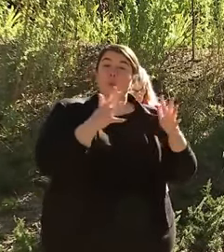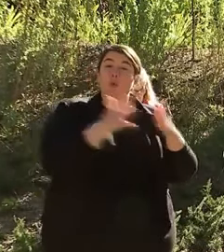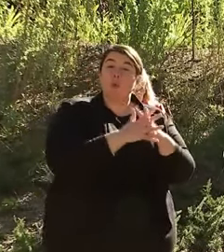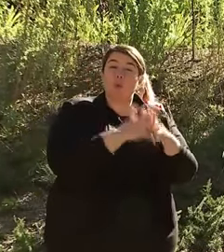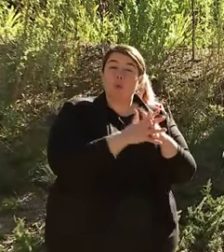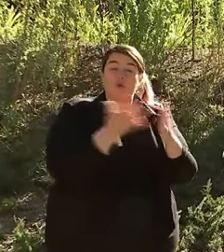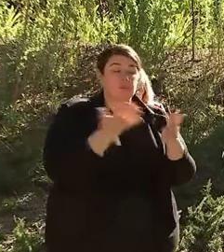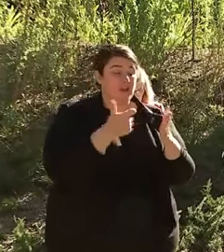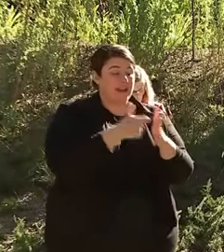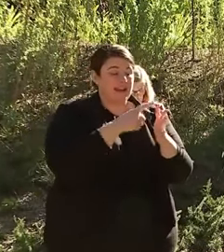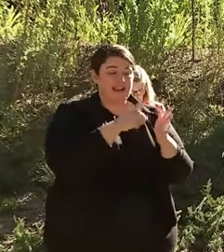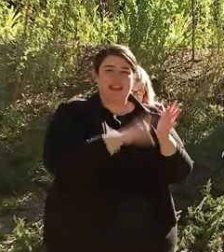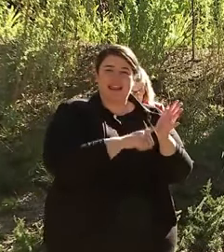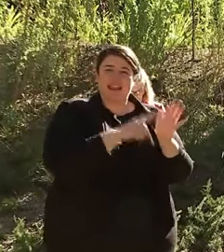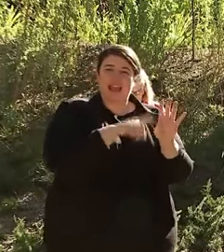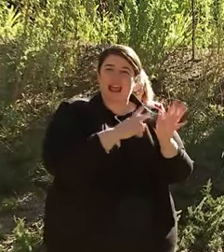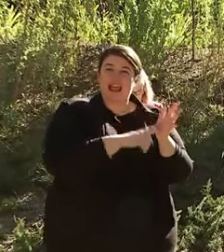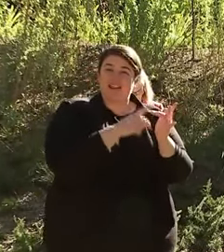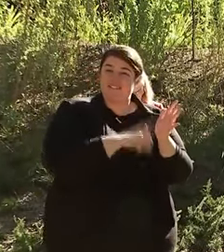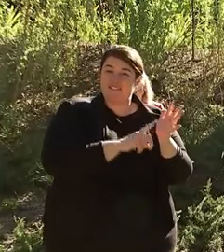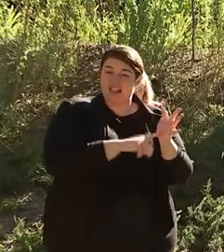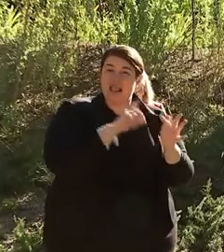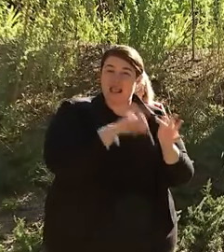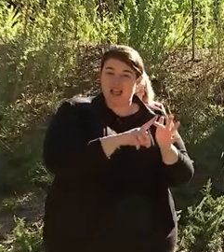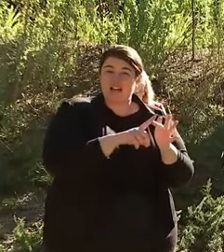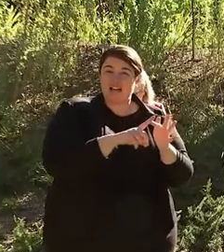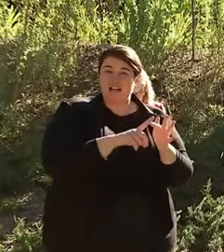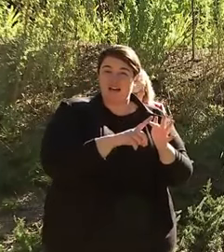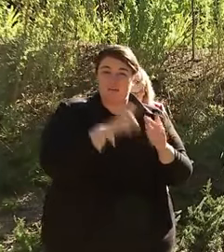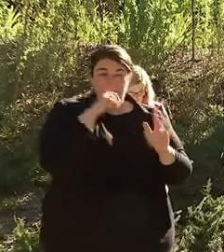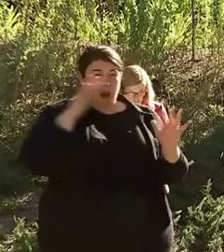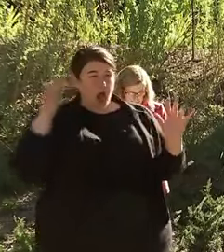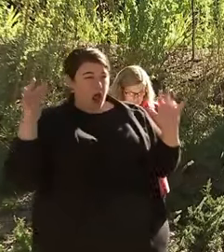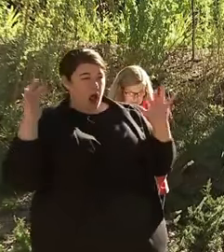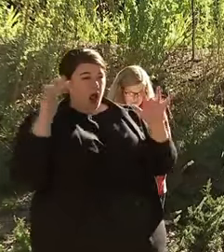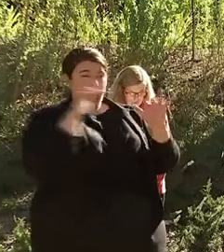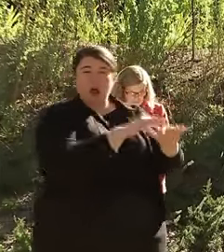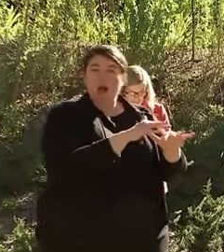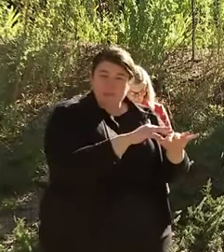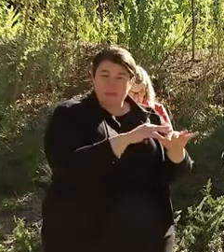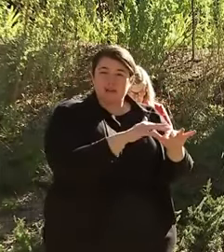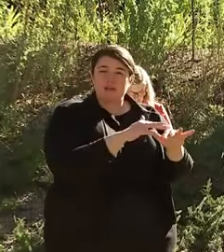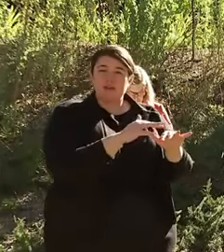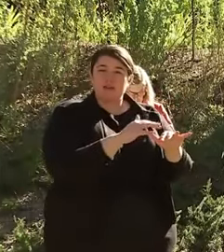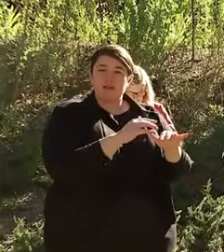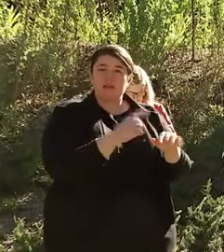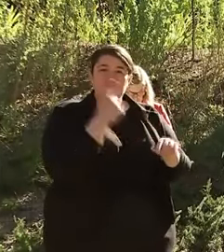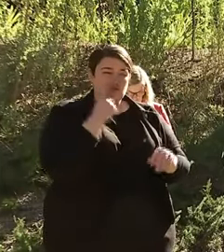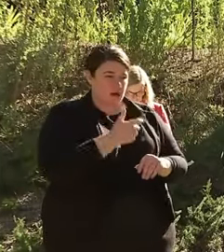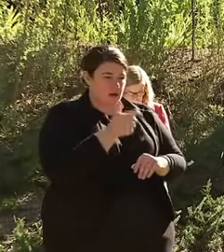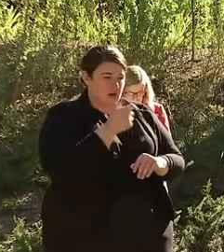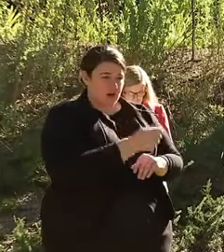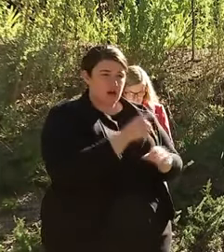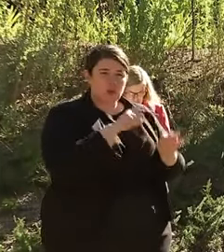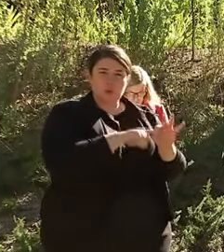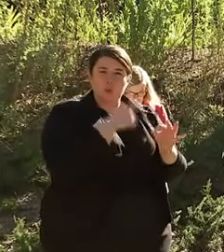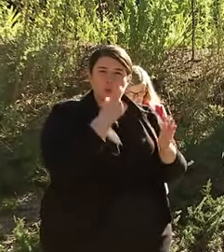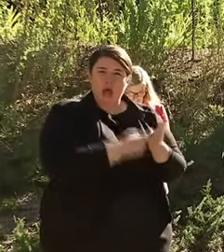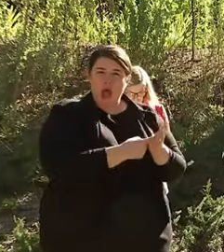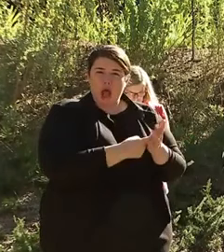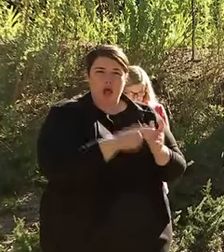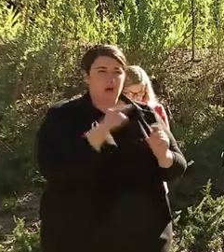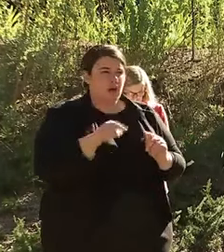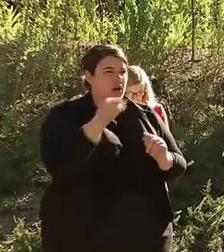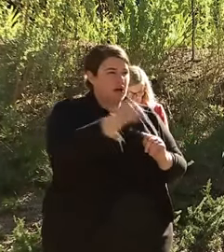Kellyville, a number of people converging on that place, trying to use the QR code and move around that